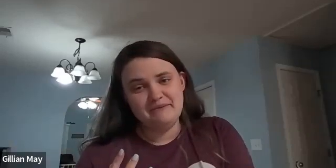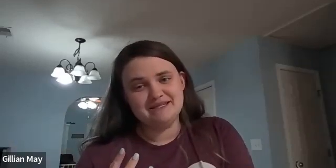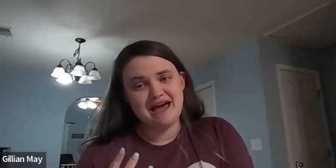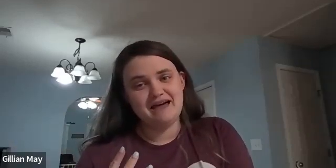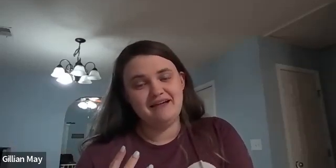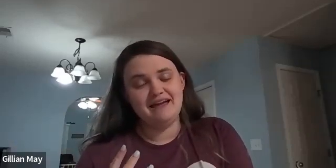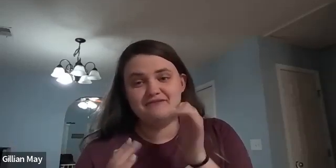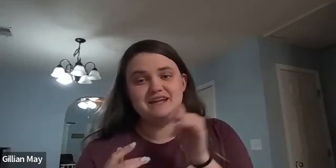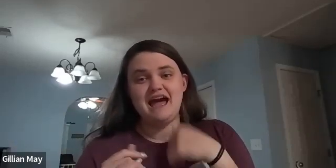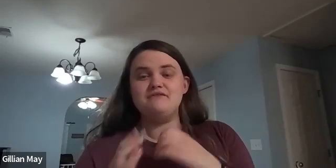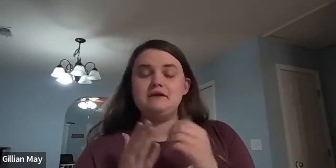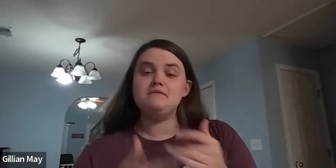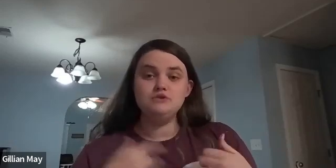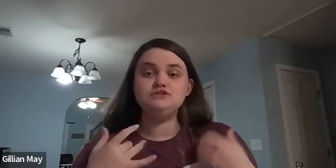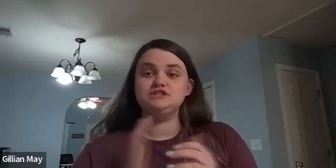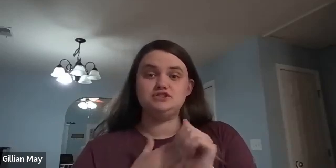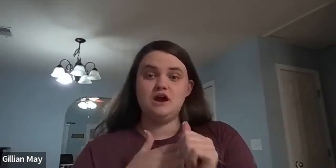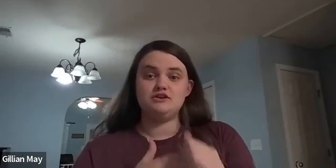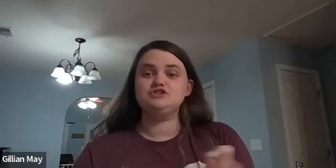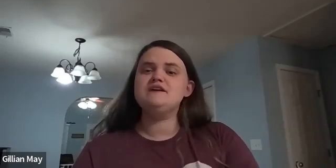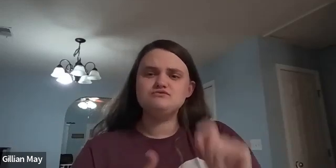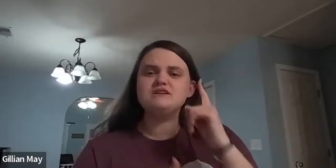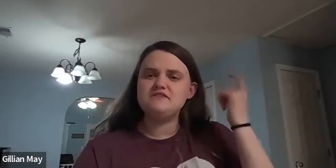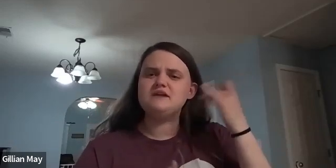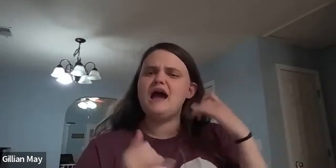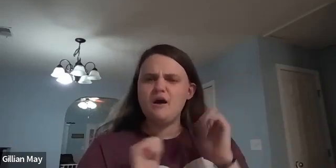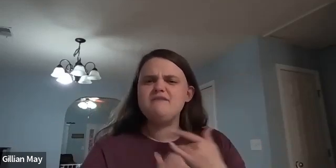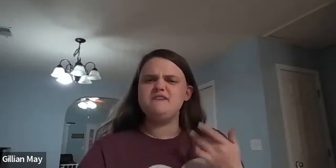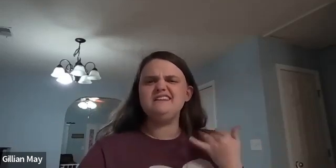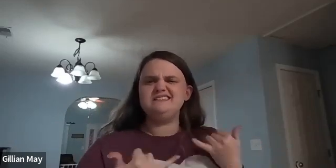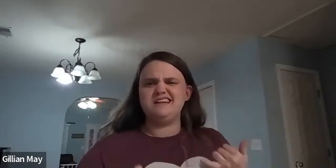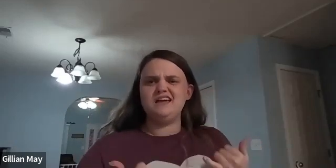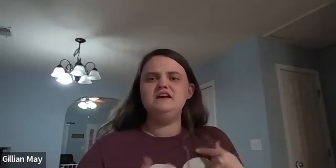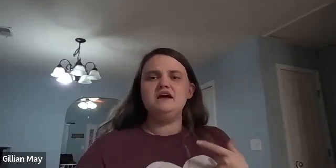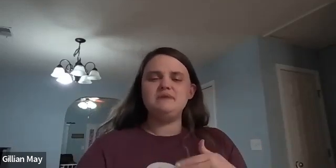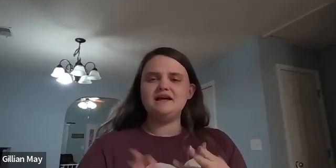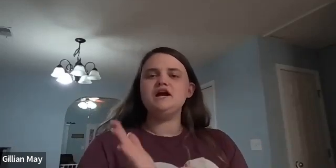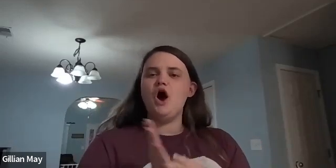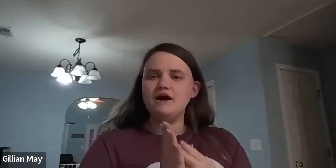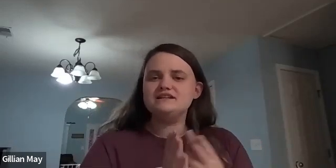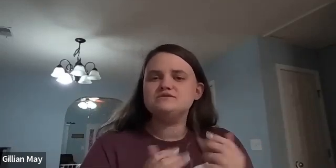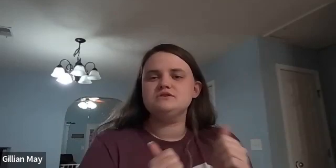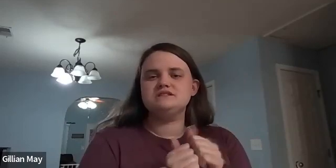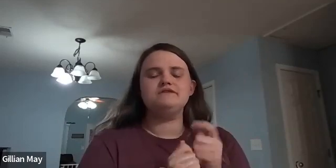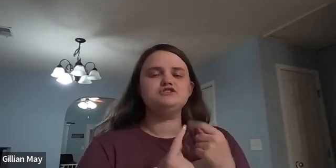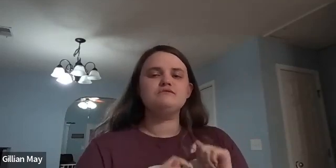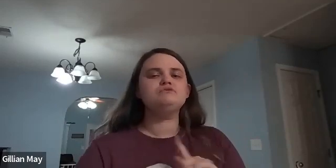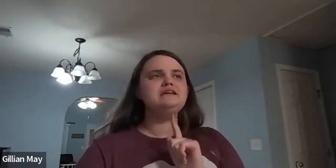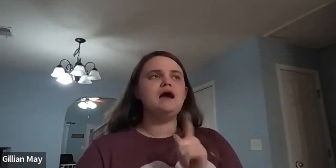is that like every day I have a emotions tracker. So you have to really think about, how am I feeling today? And being kind of honest with yourself and trying to really